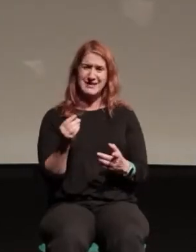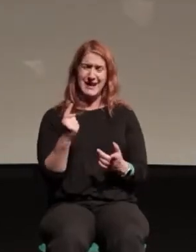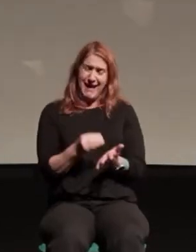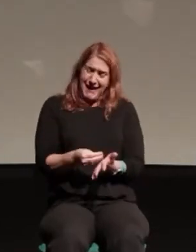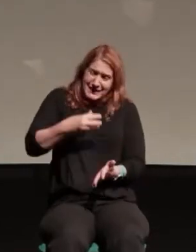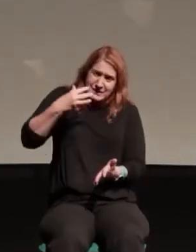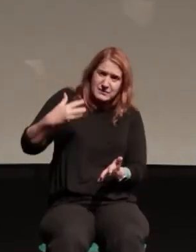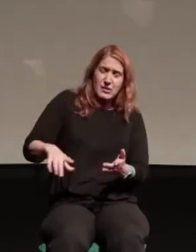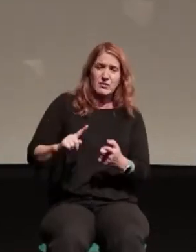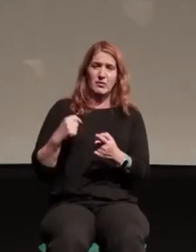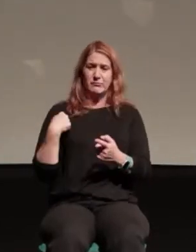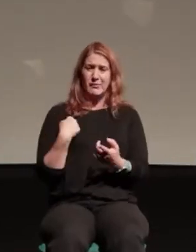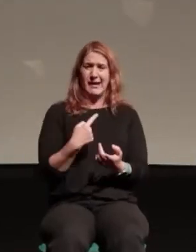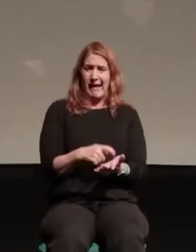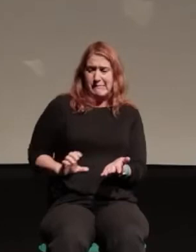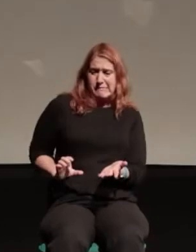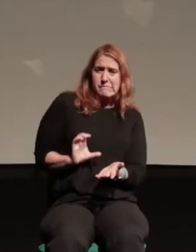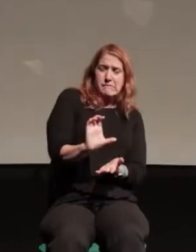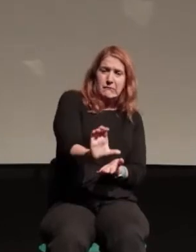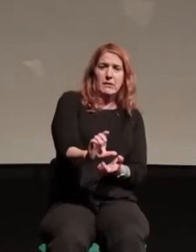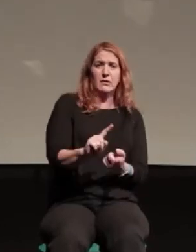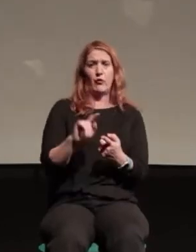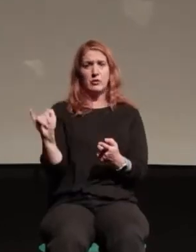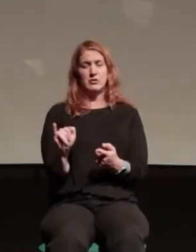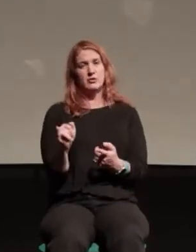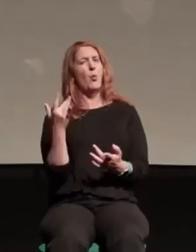expense that we have to take on ourselves.